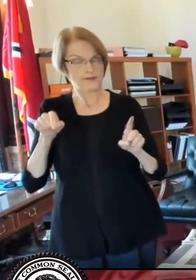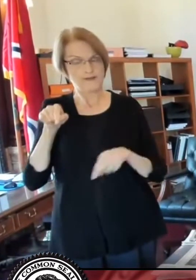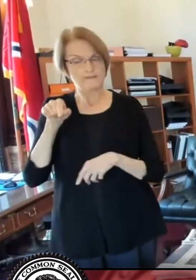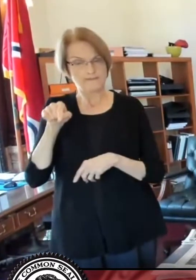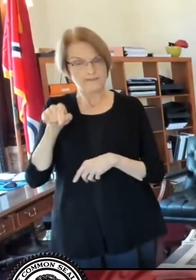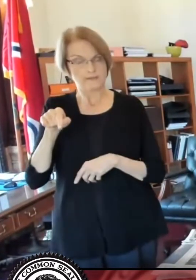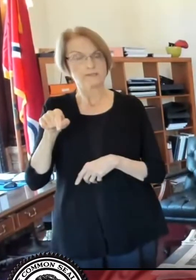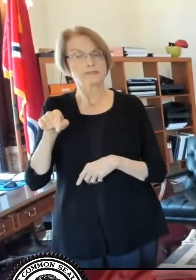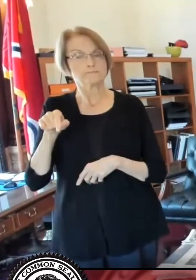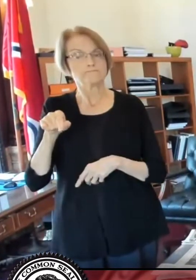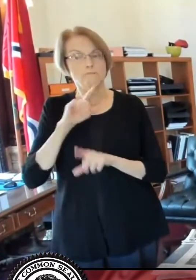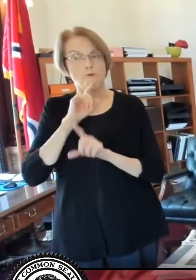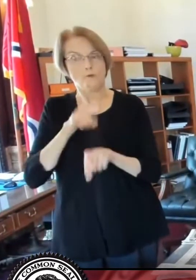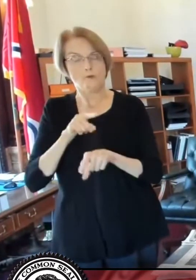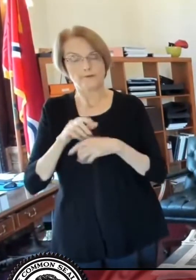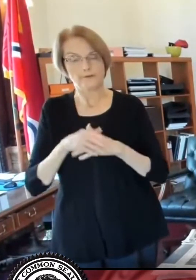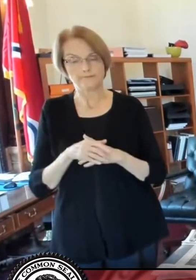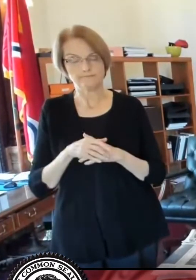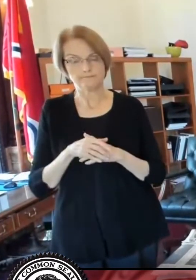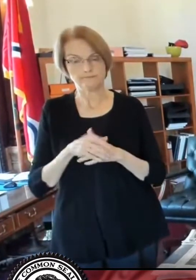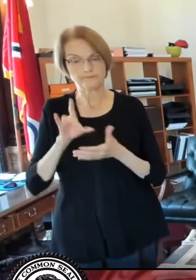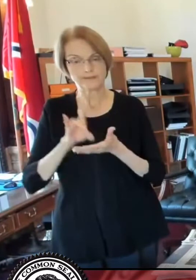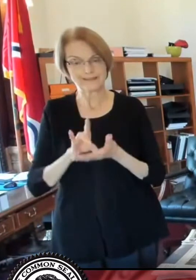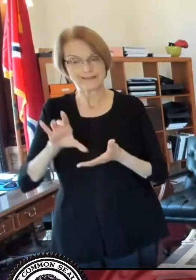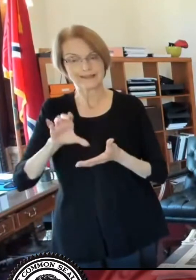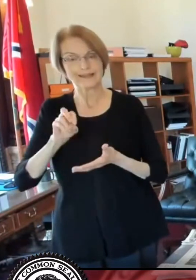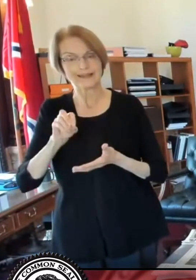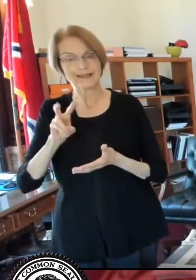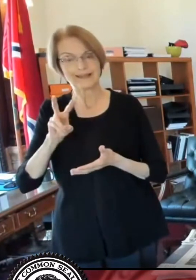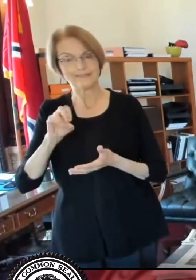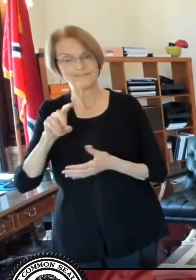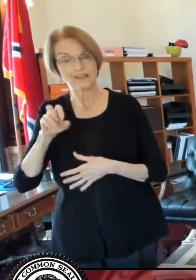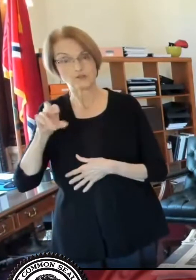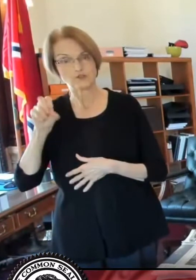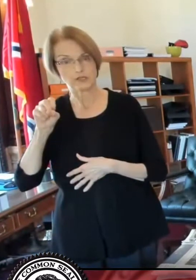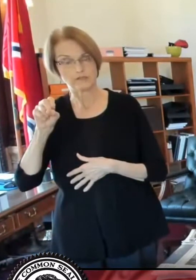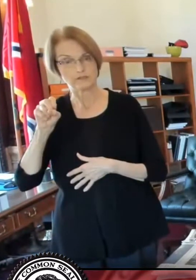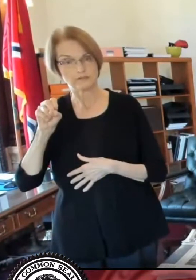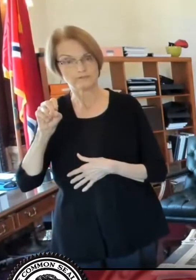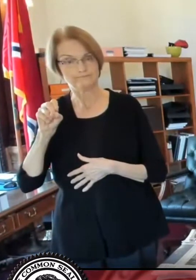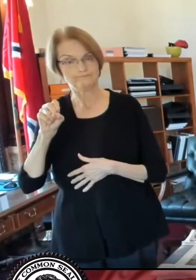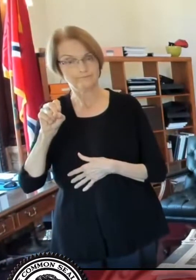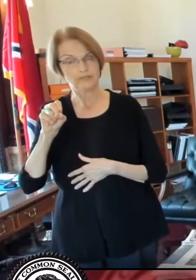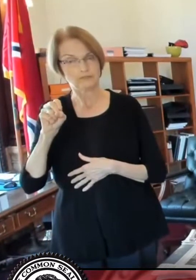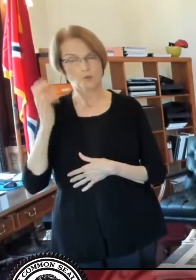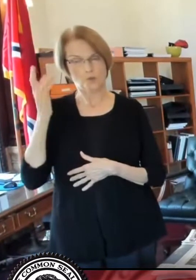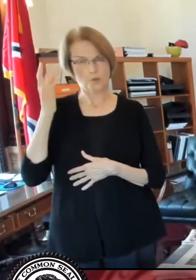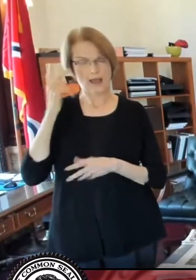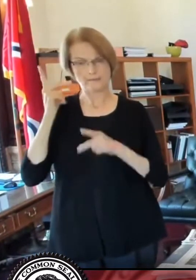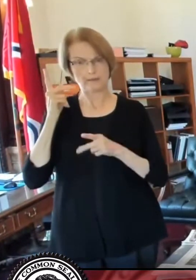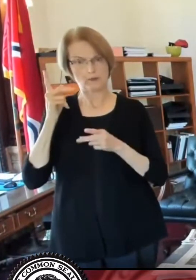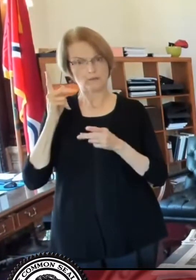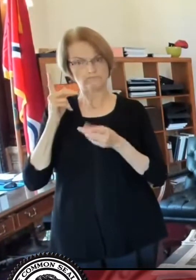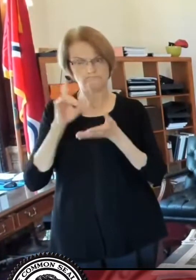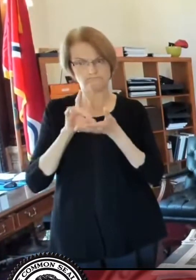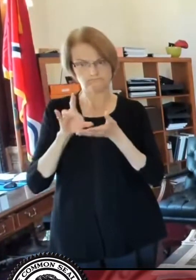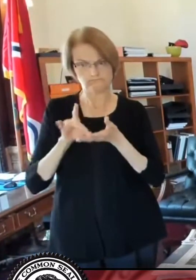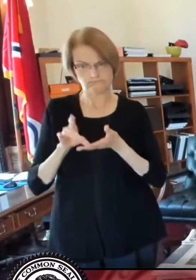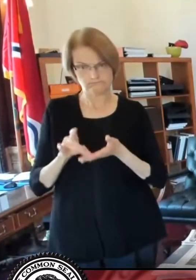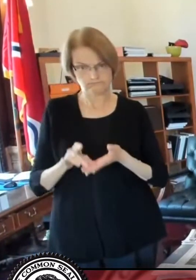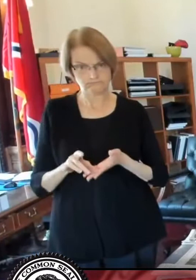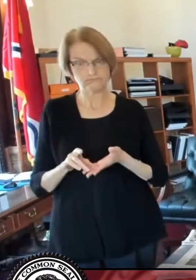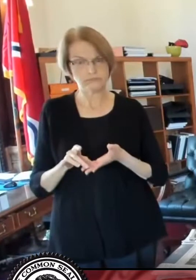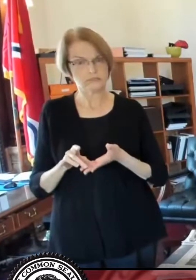because evictions are based on the following reasons continue to be